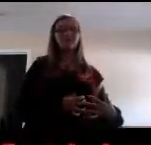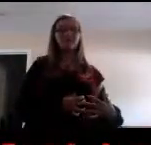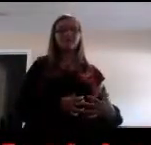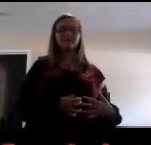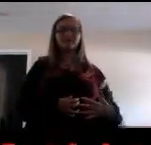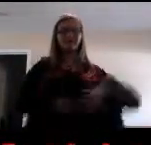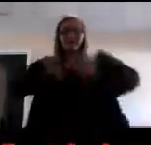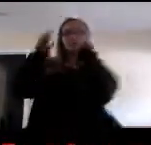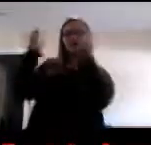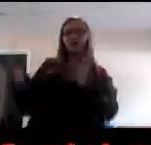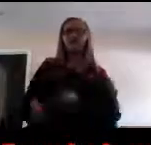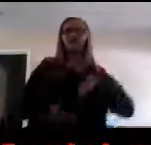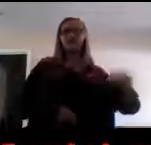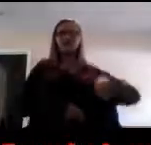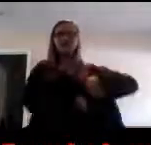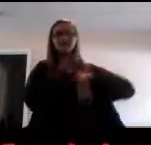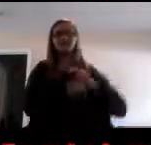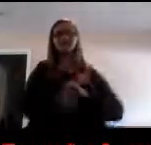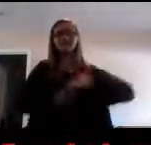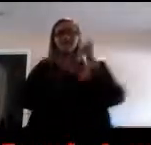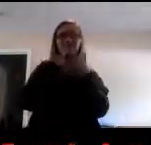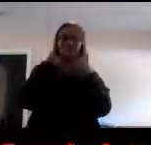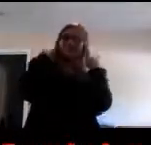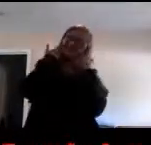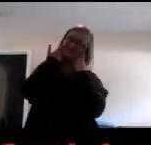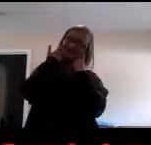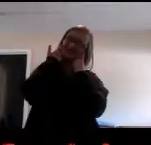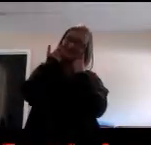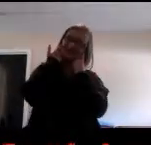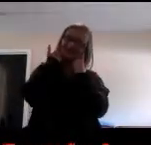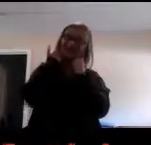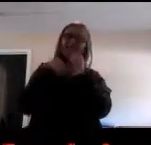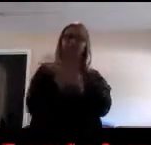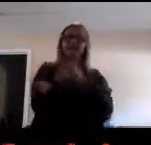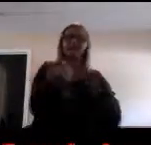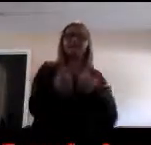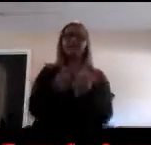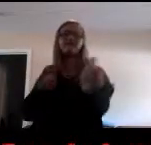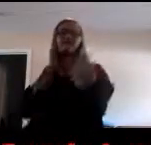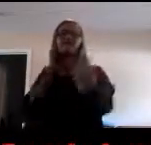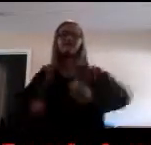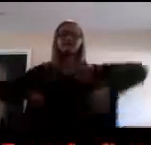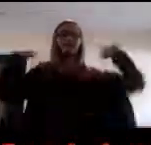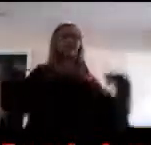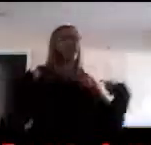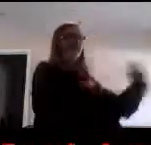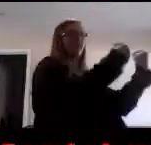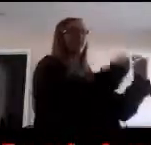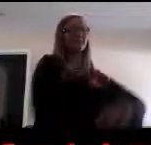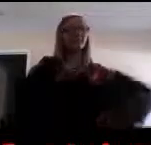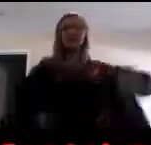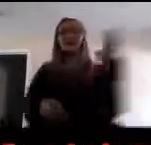She's a tear car She's a wardrobe, take harder than another man